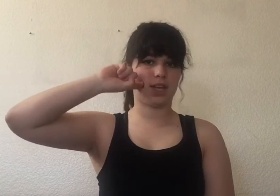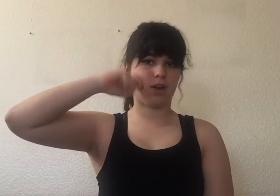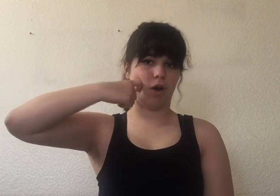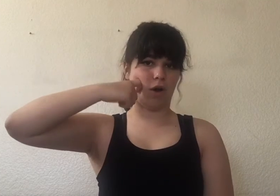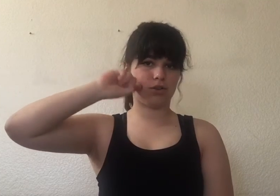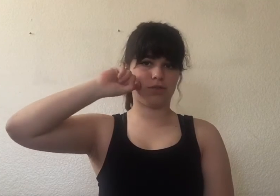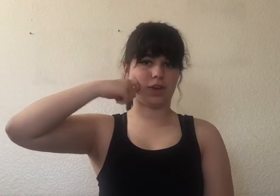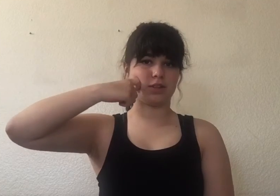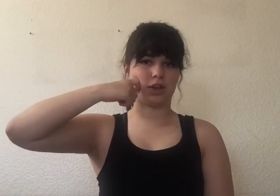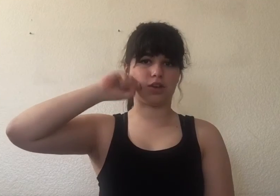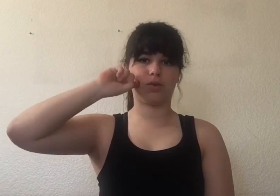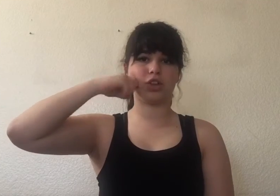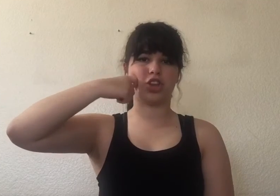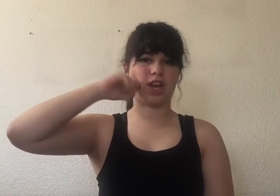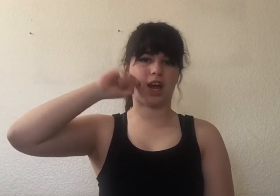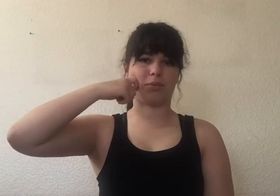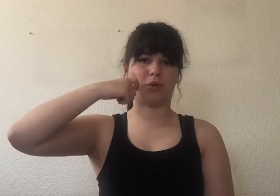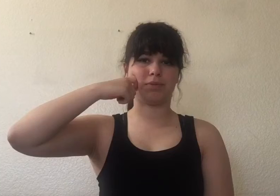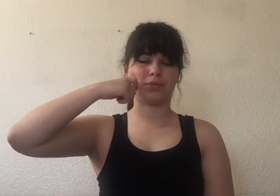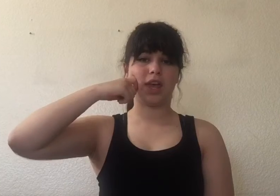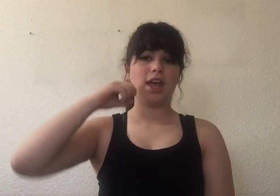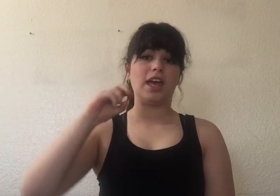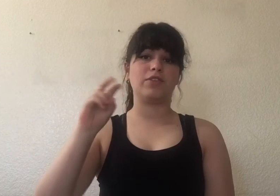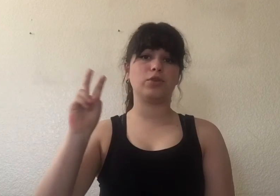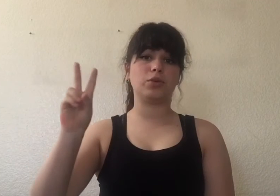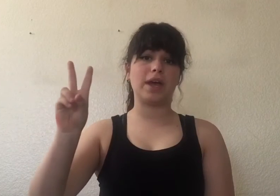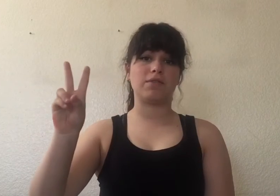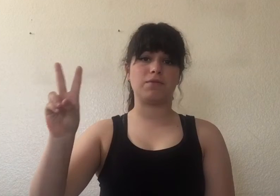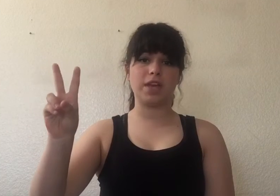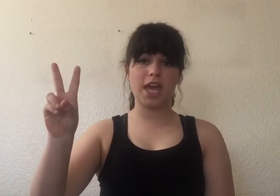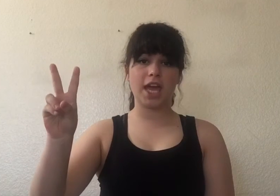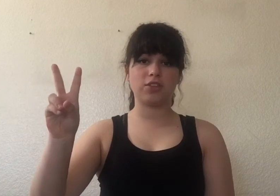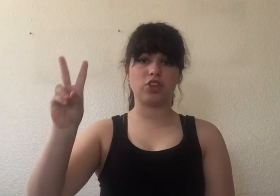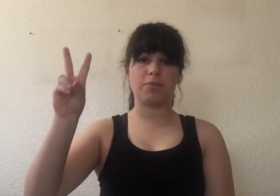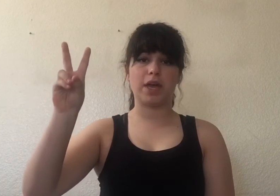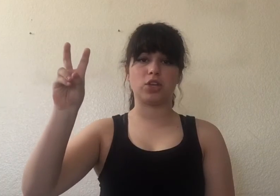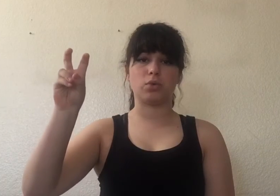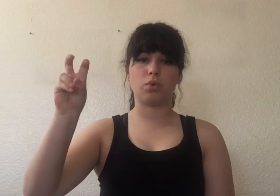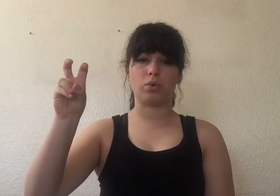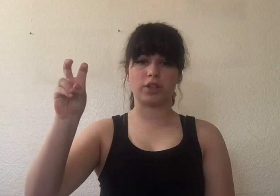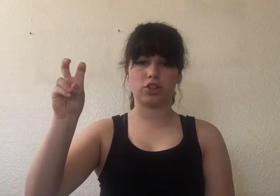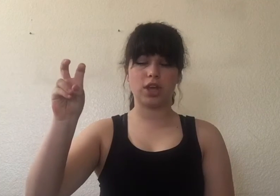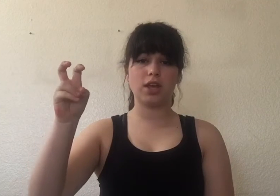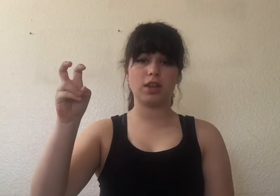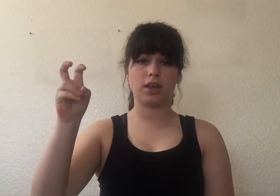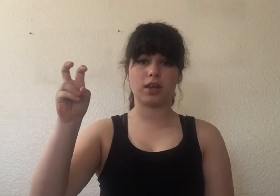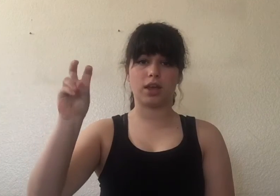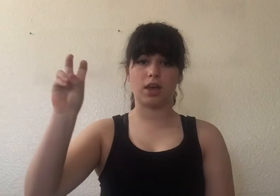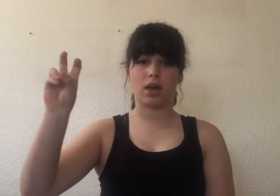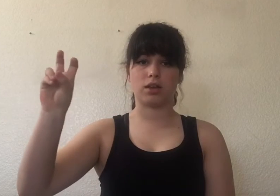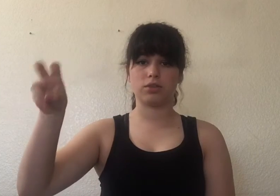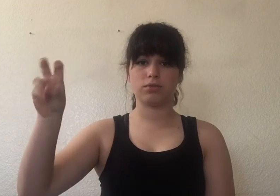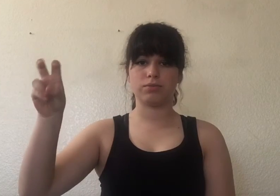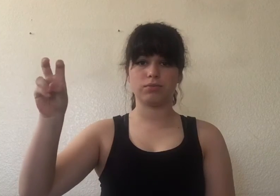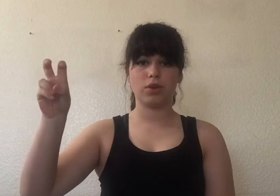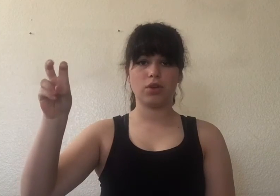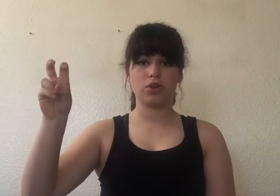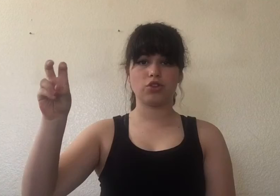it on your face like you're crunching an apple. If you do a V hand shape and you crunch it like a